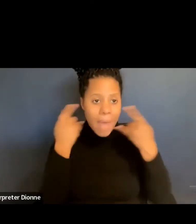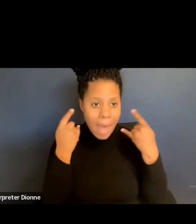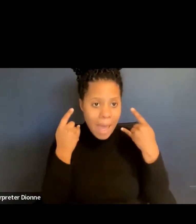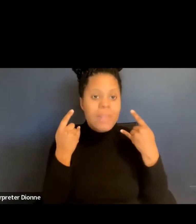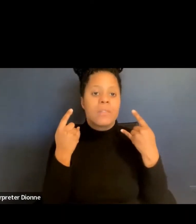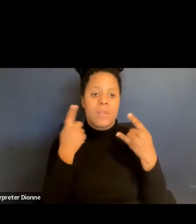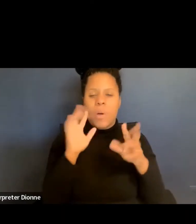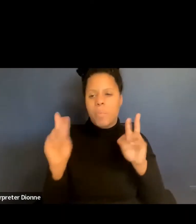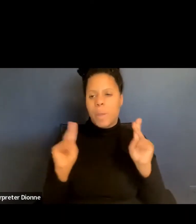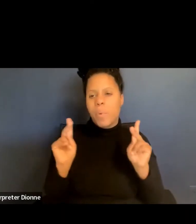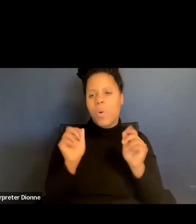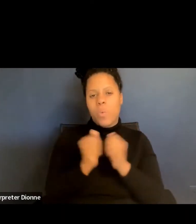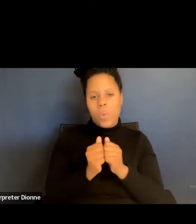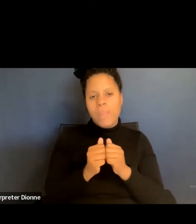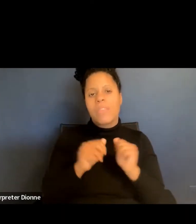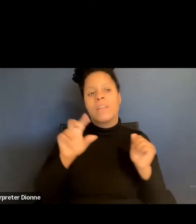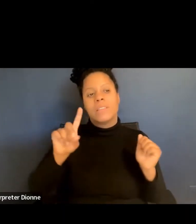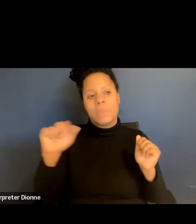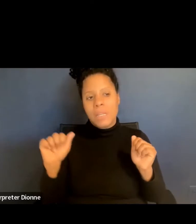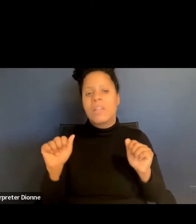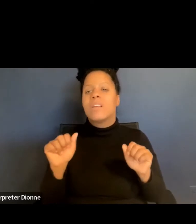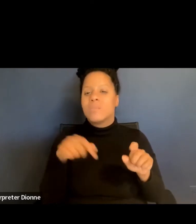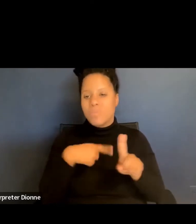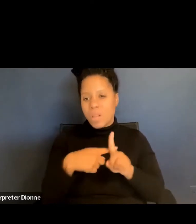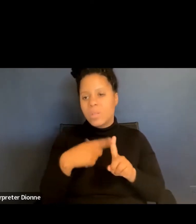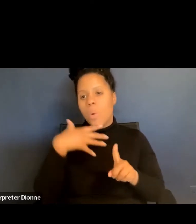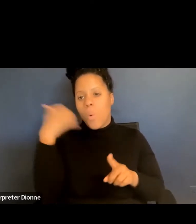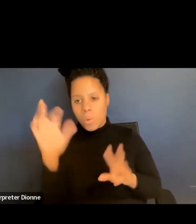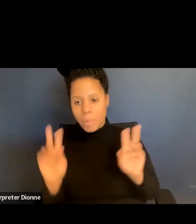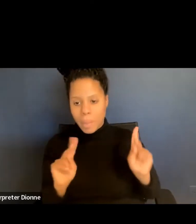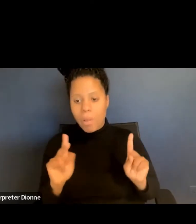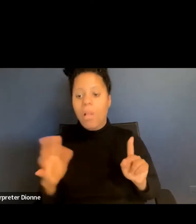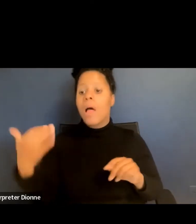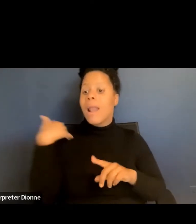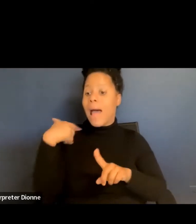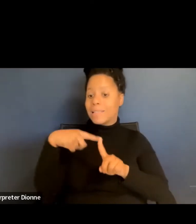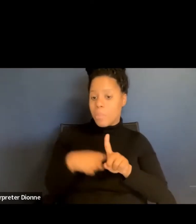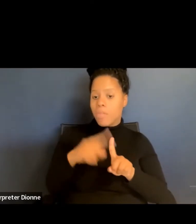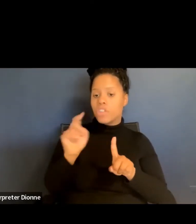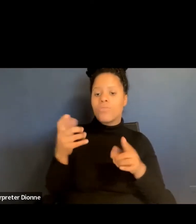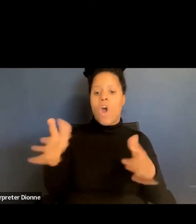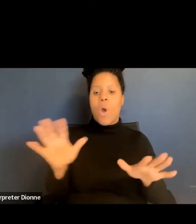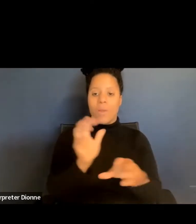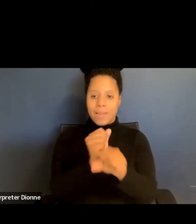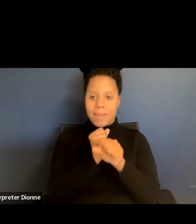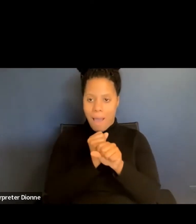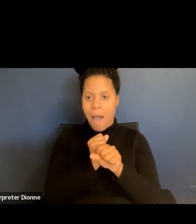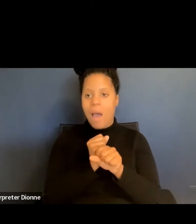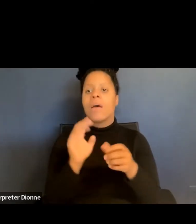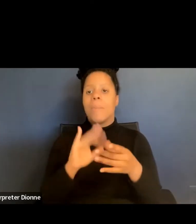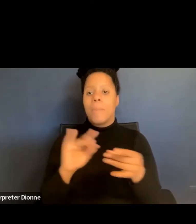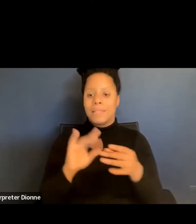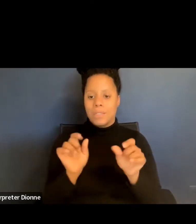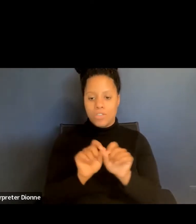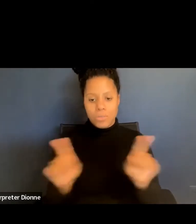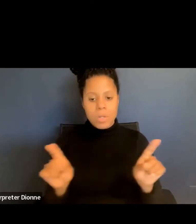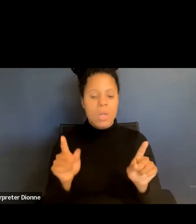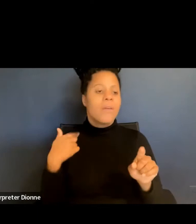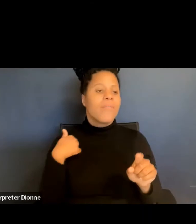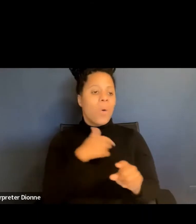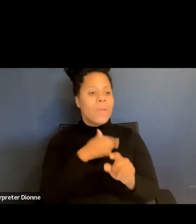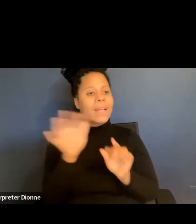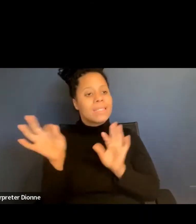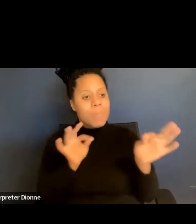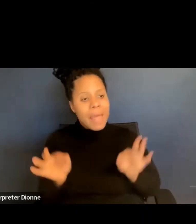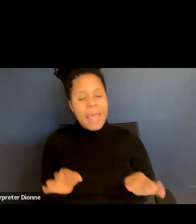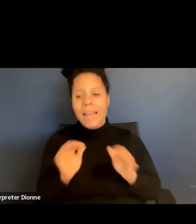HRSA's administrator, Carol Johnson, last month, explaining how ACL's Aging and Disability Networks